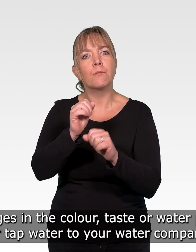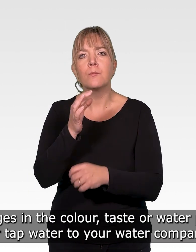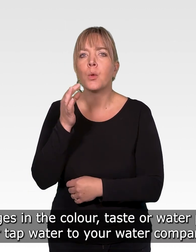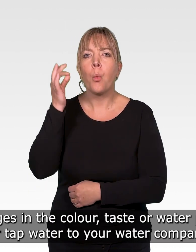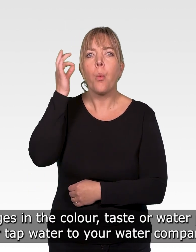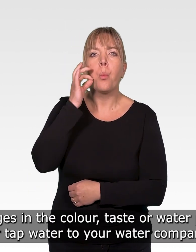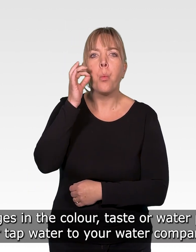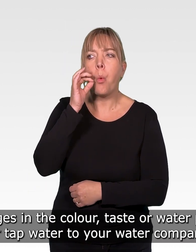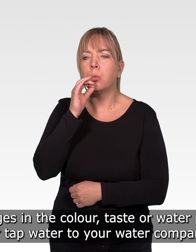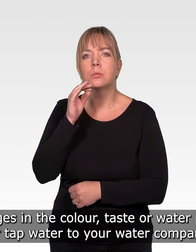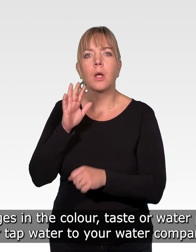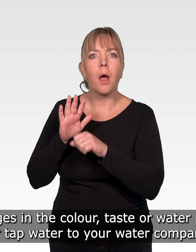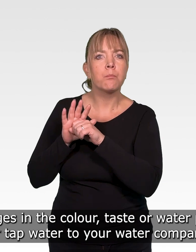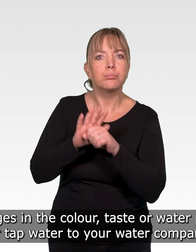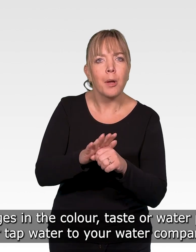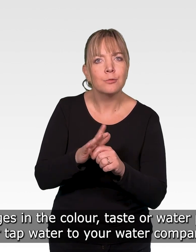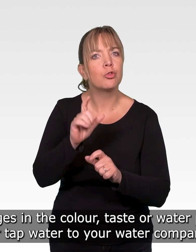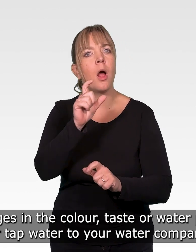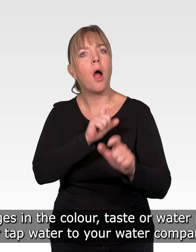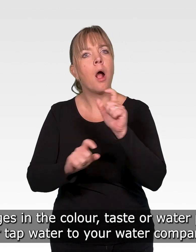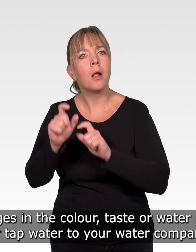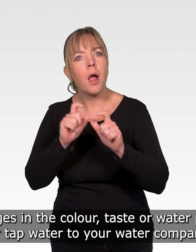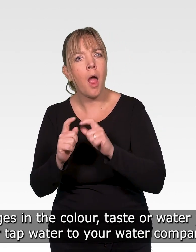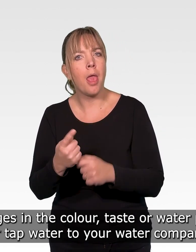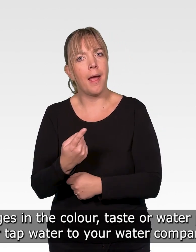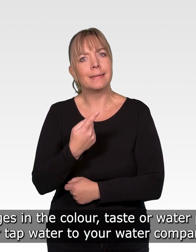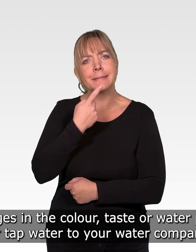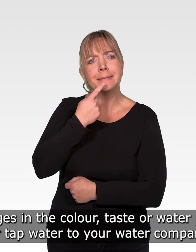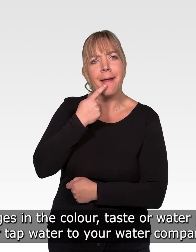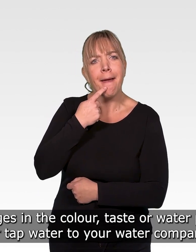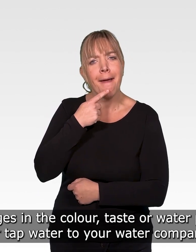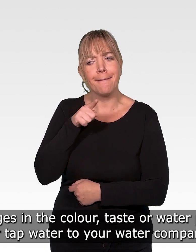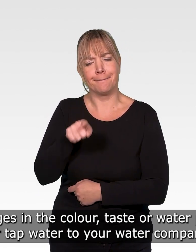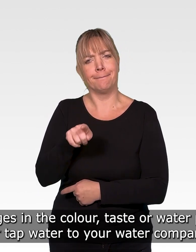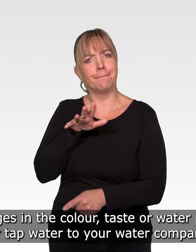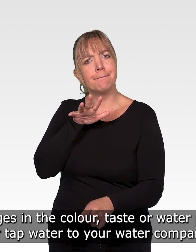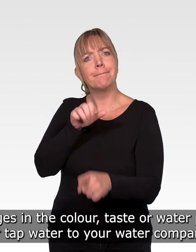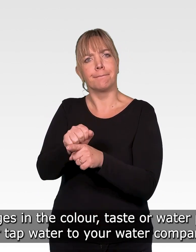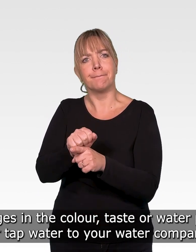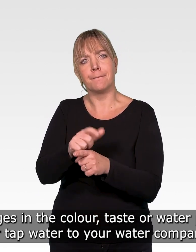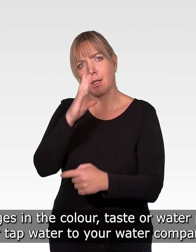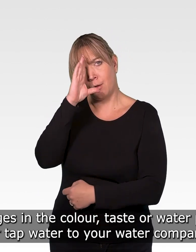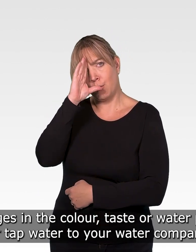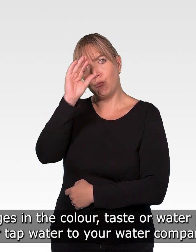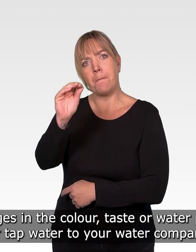Report changes in the color, taste, or water pressure of your tap water to your water company.